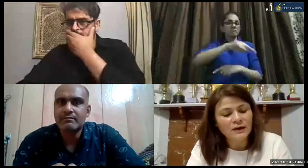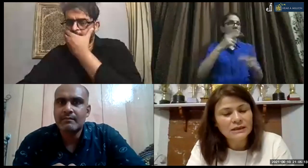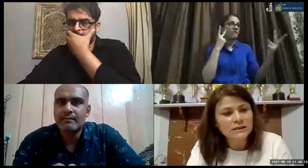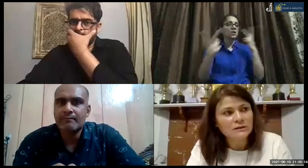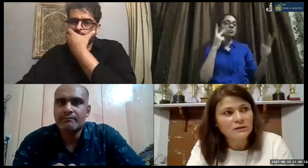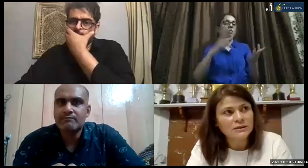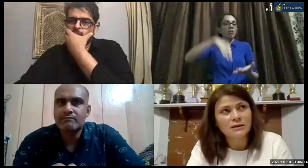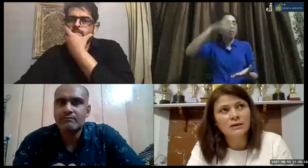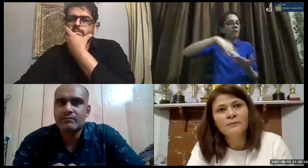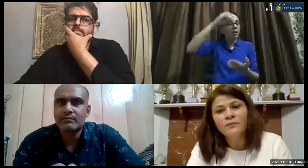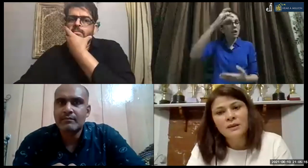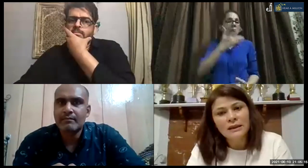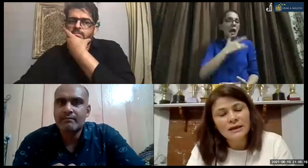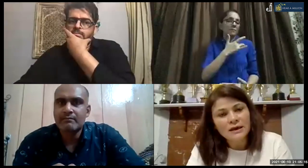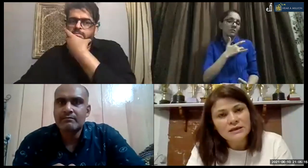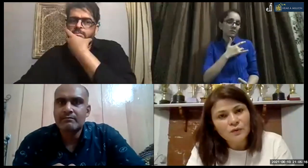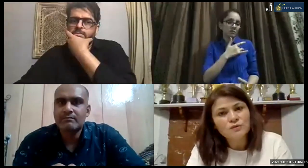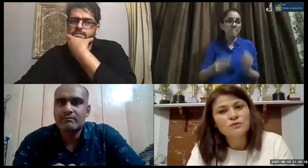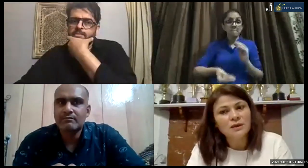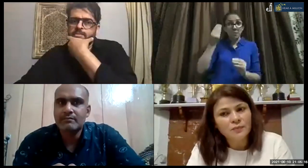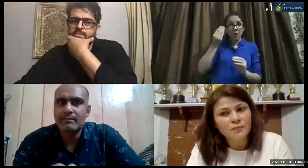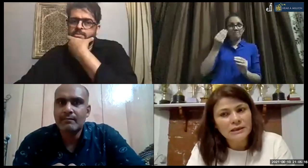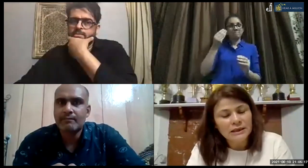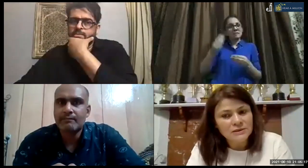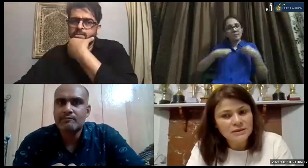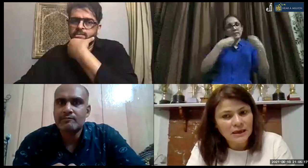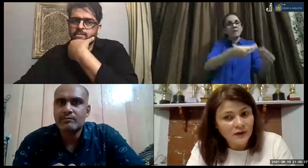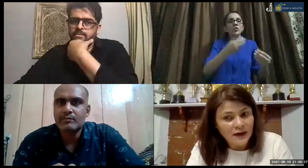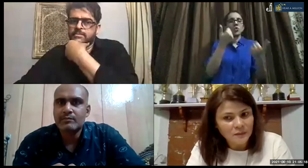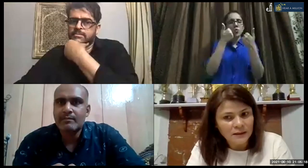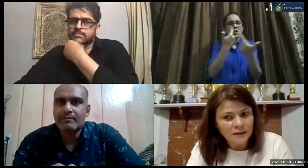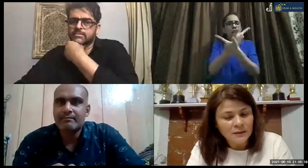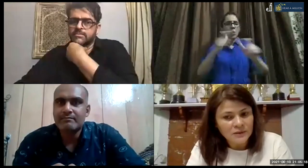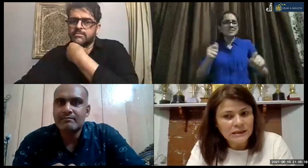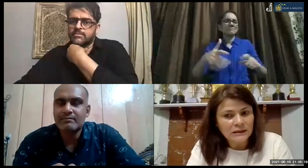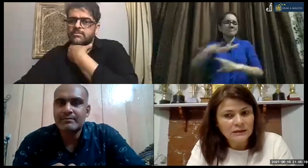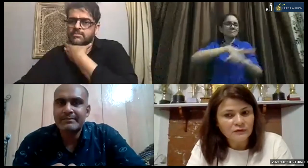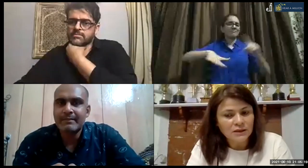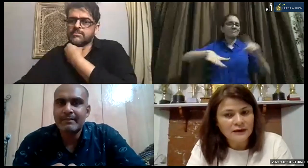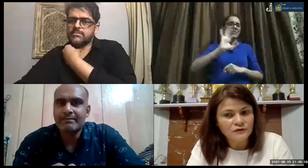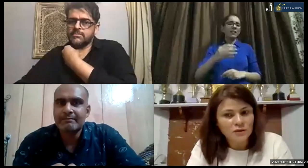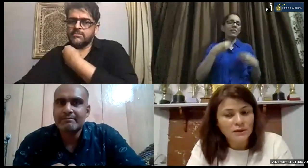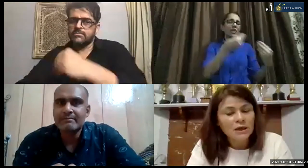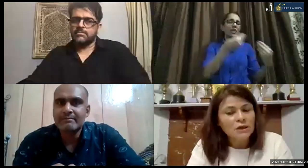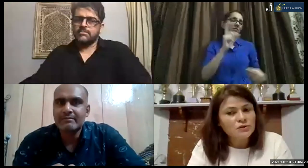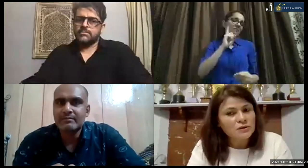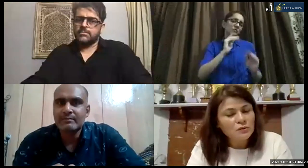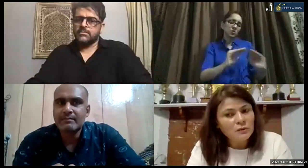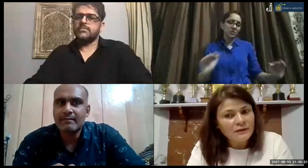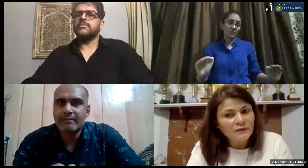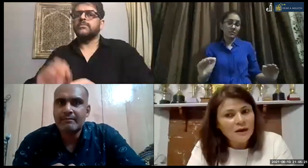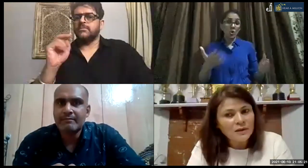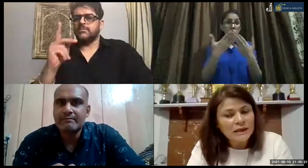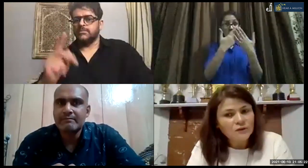is very critical that they are exposed to an appropriate linguistic environment, particularly for the deaf children. So the